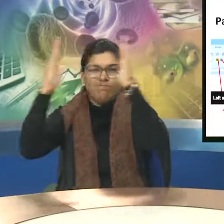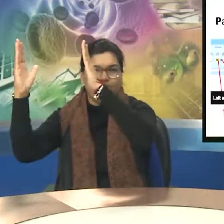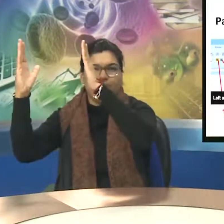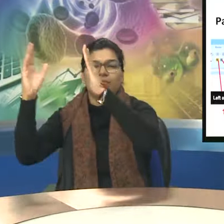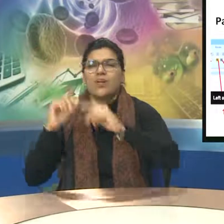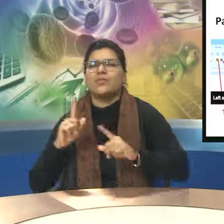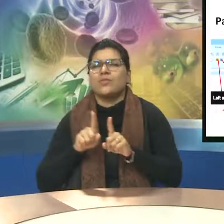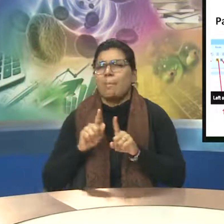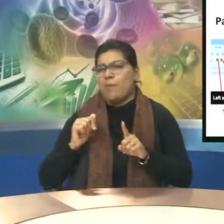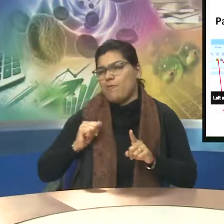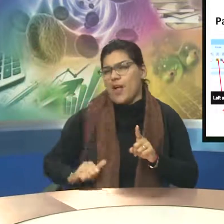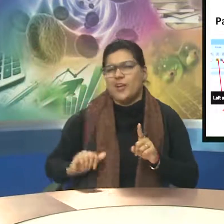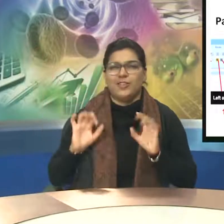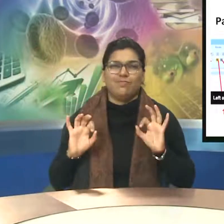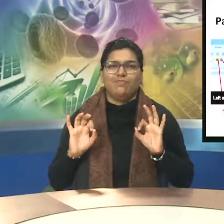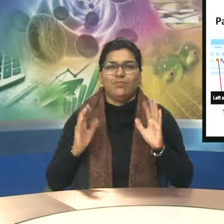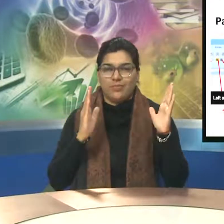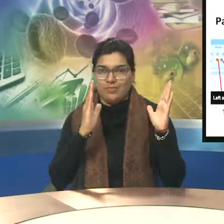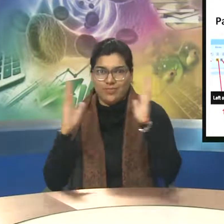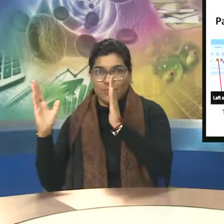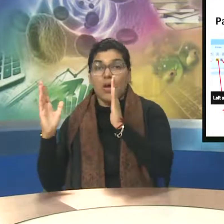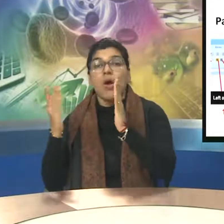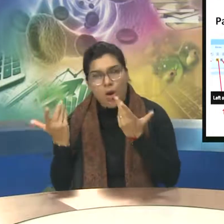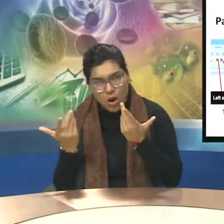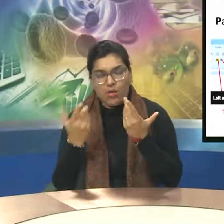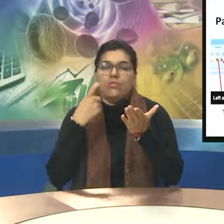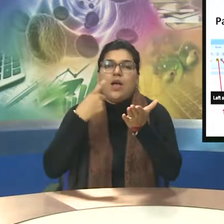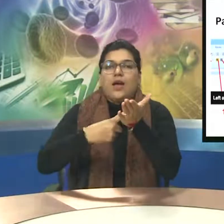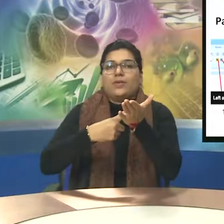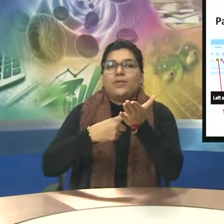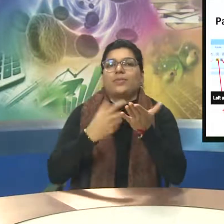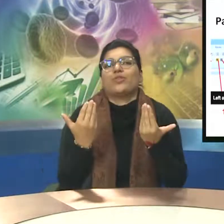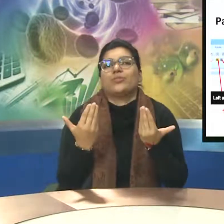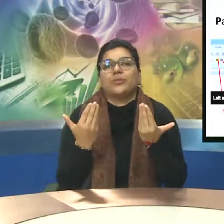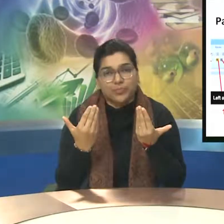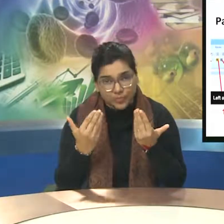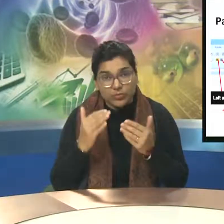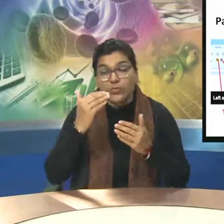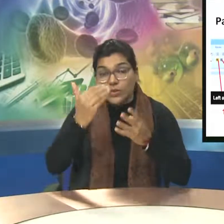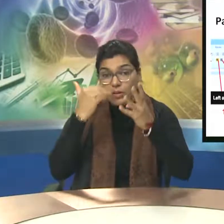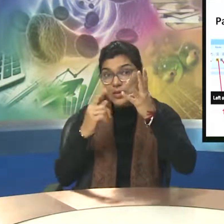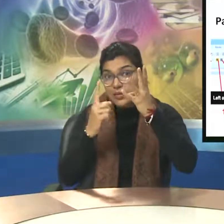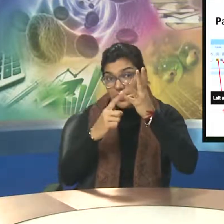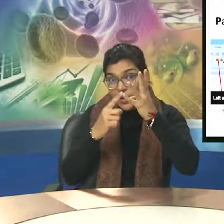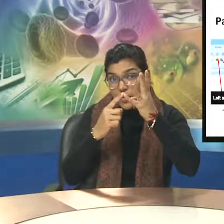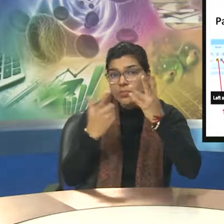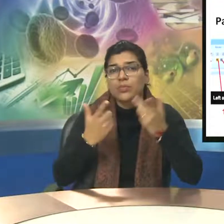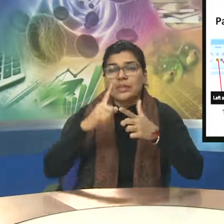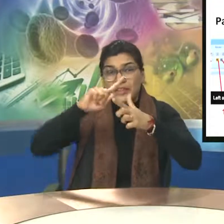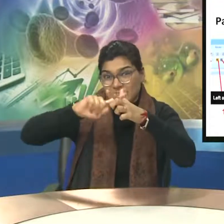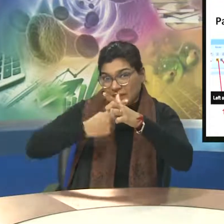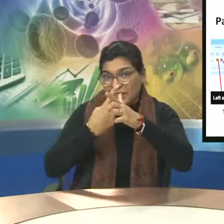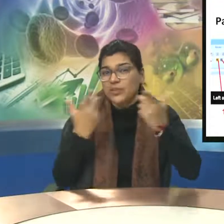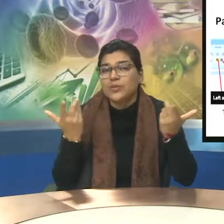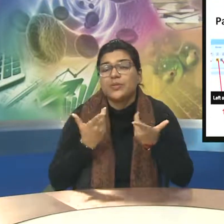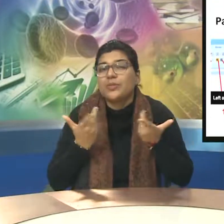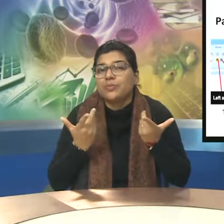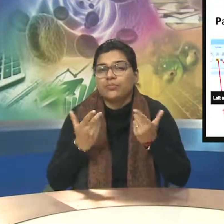the paragraph on the right side, you can connect it on the right alignment, that is